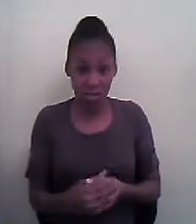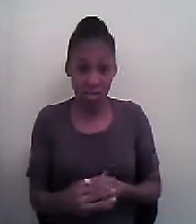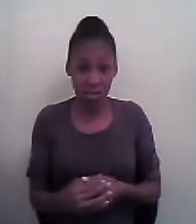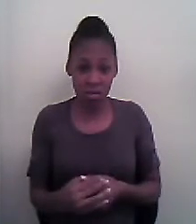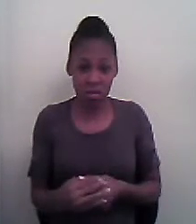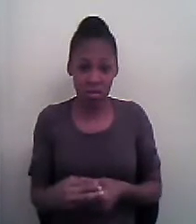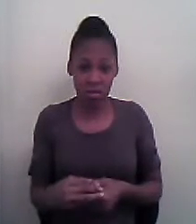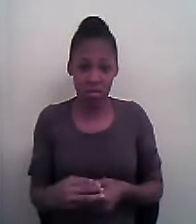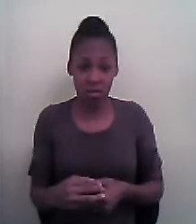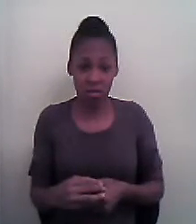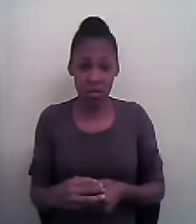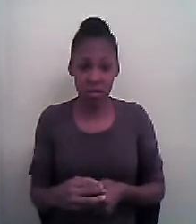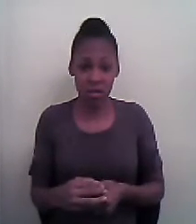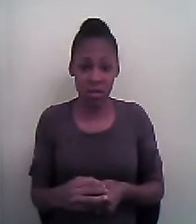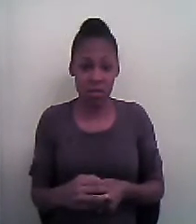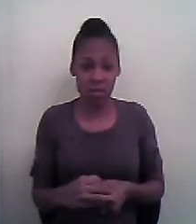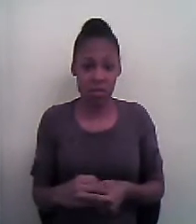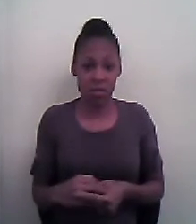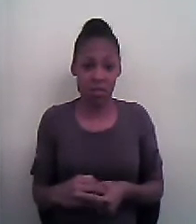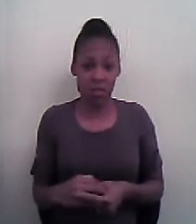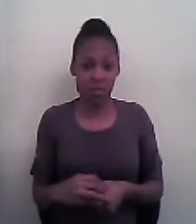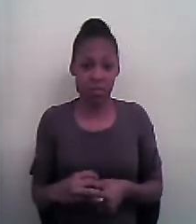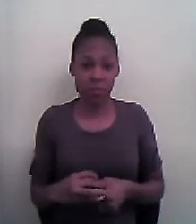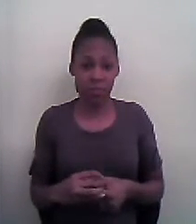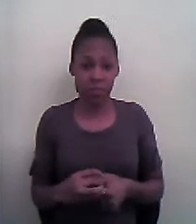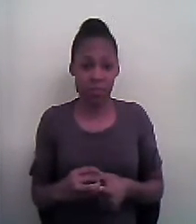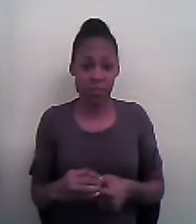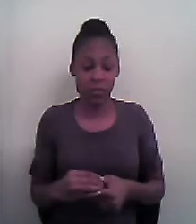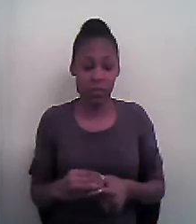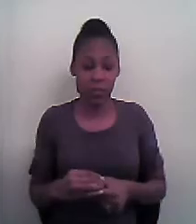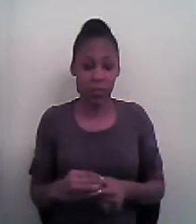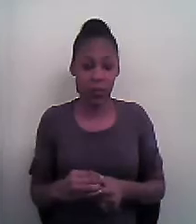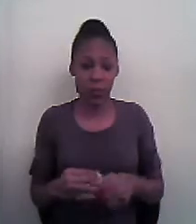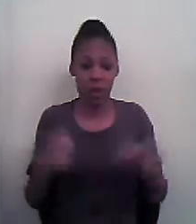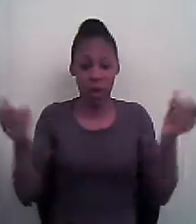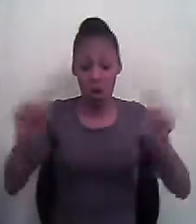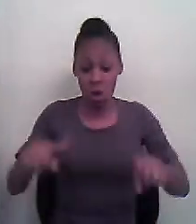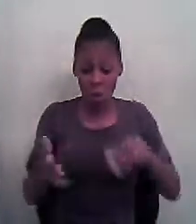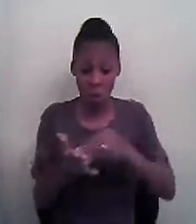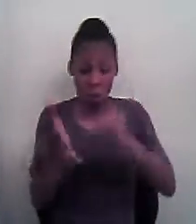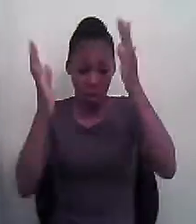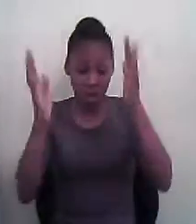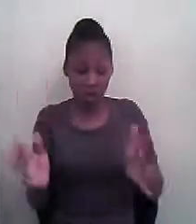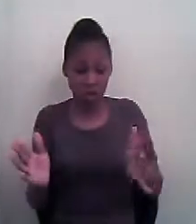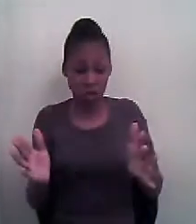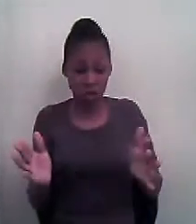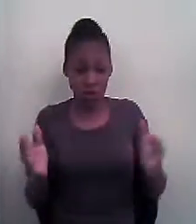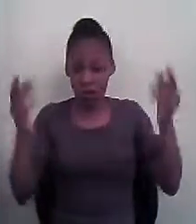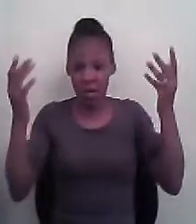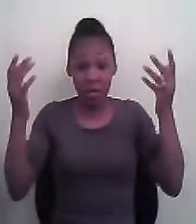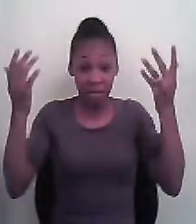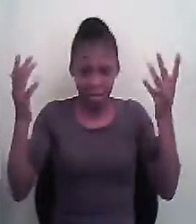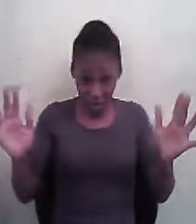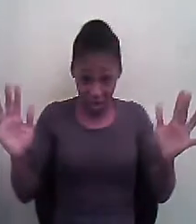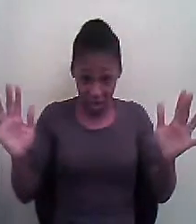different content areas. So students then, when they went off to their major courses, they knew MLA style, they knew CBE